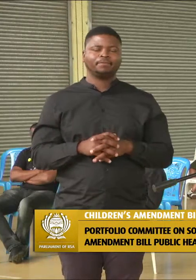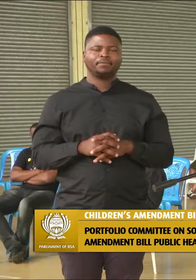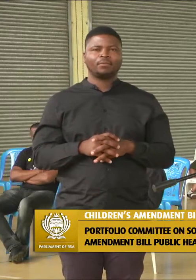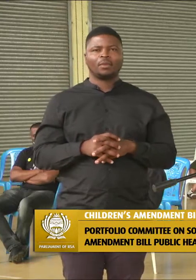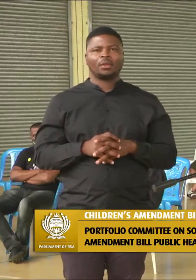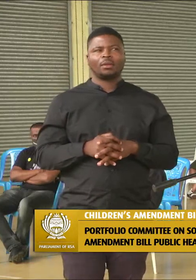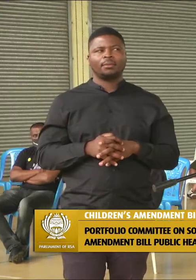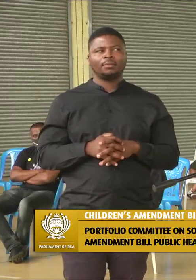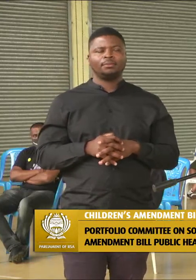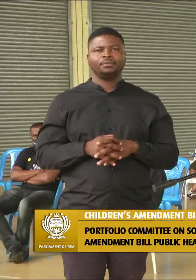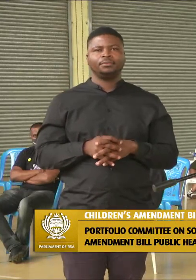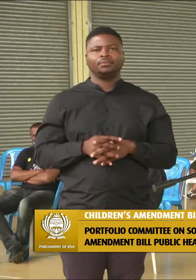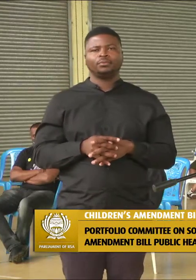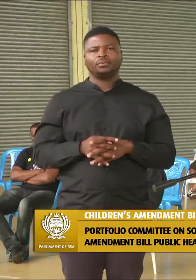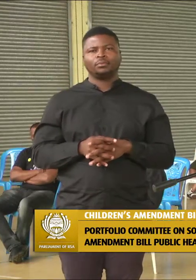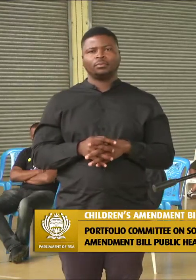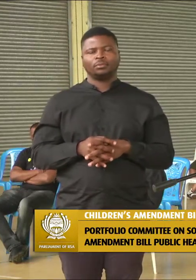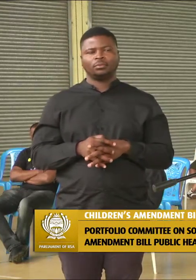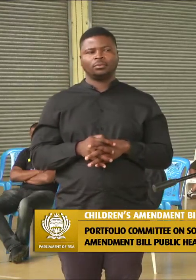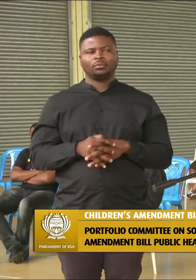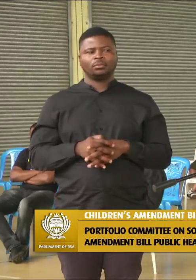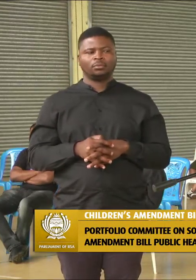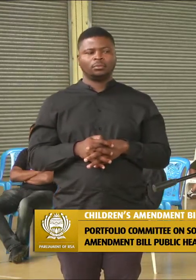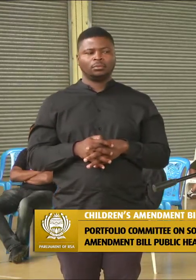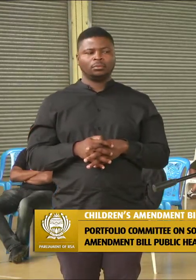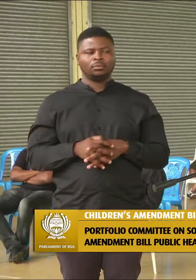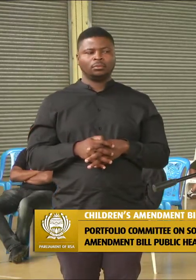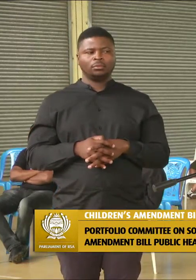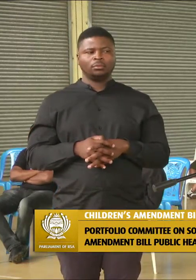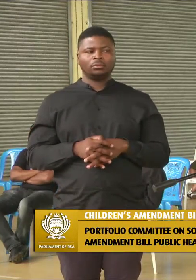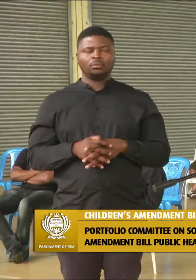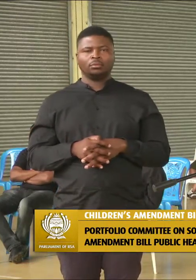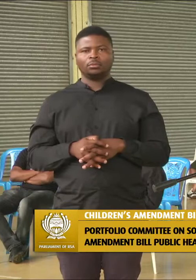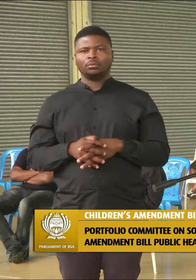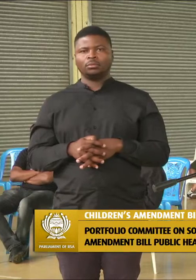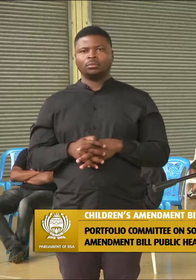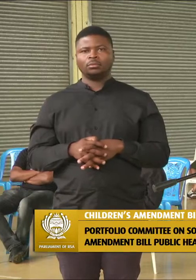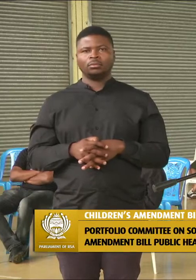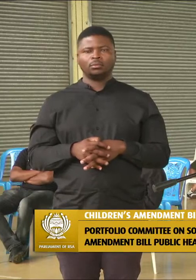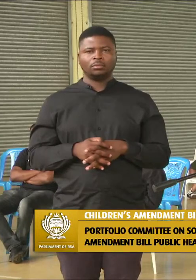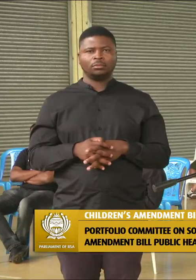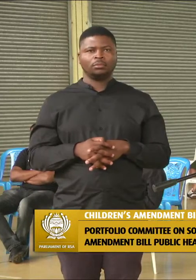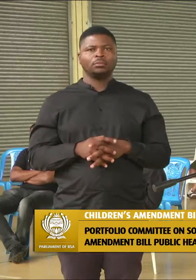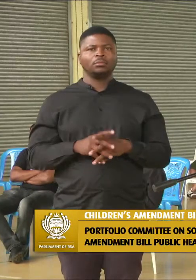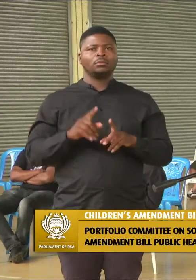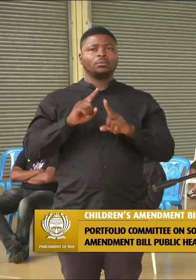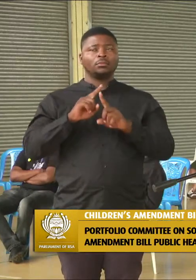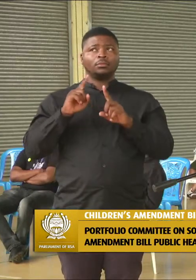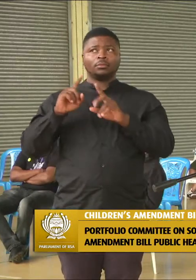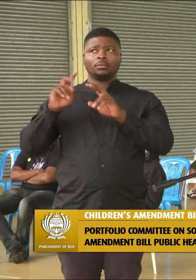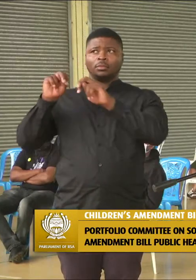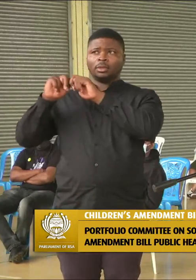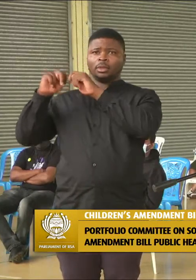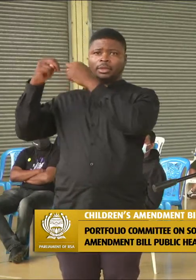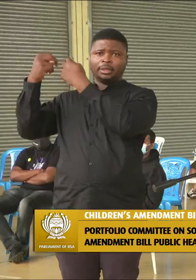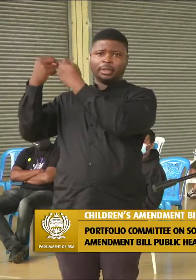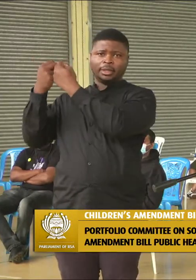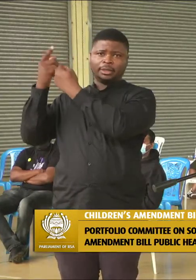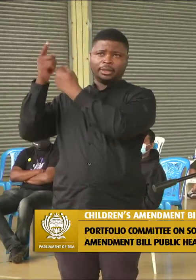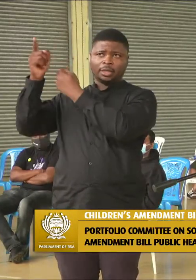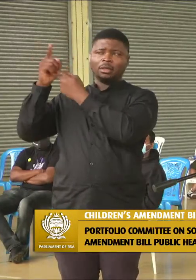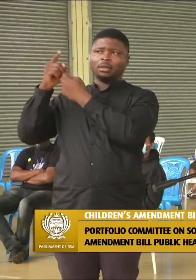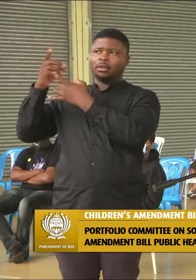ku-2020 kwase kuqala ke imvalelwa khaya. there was a directive from the national that all